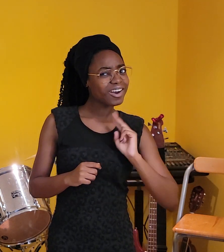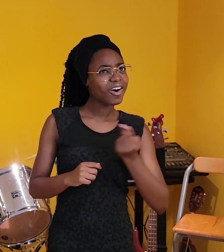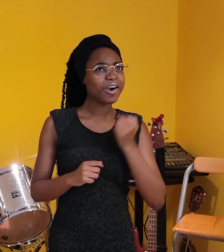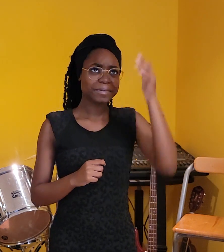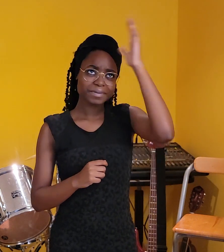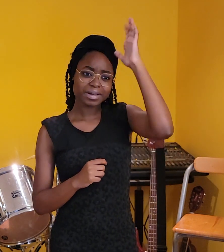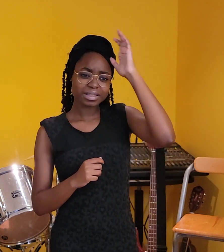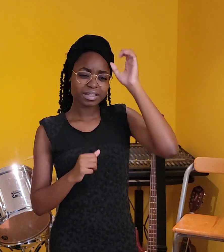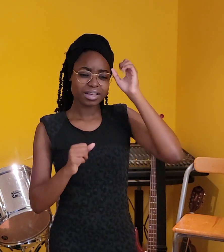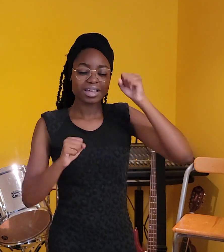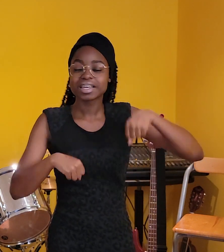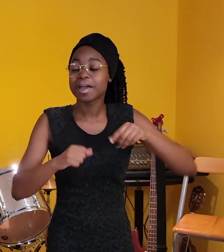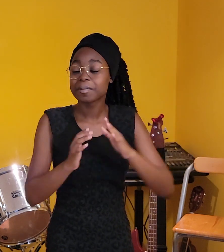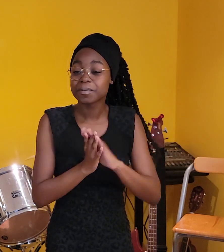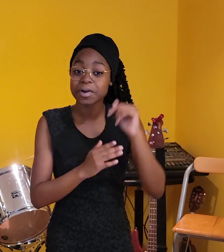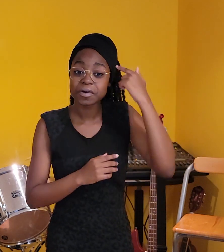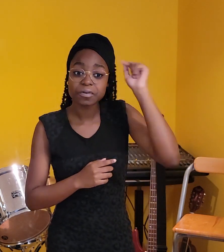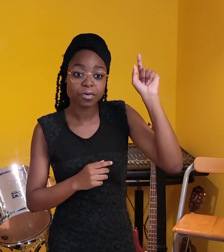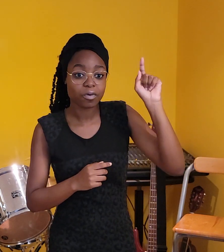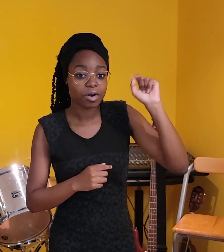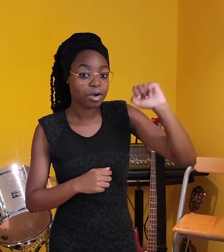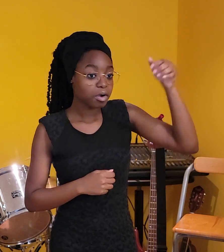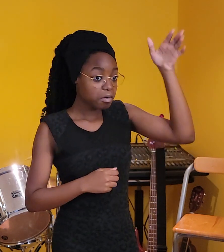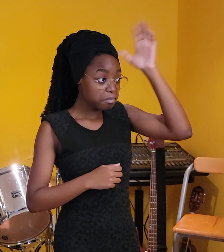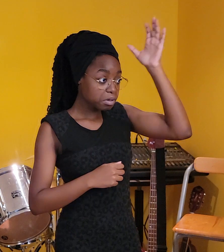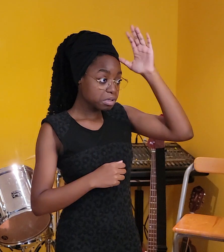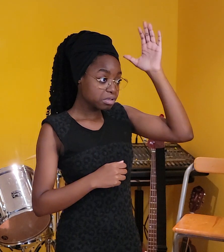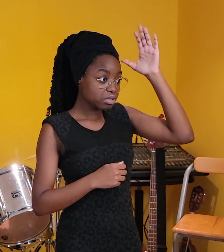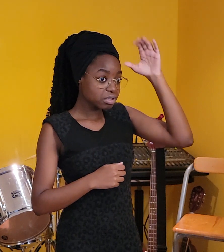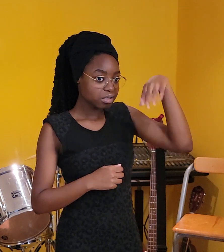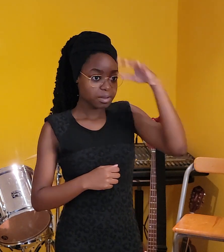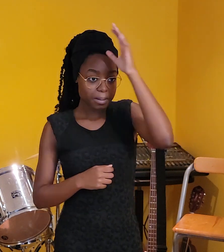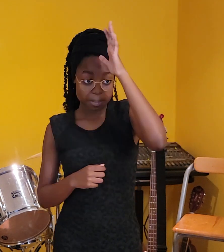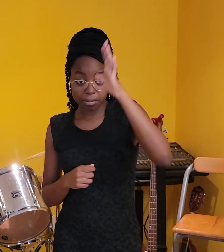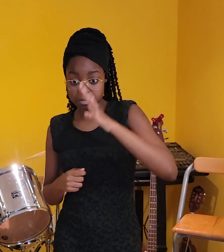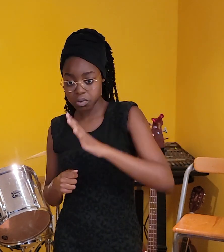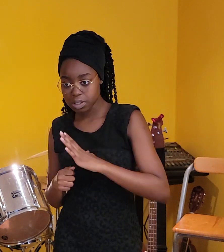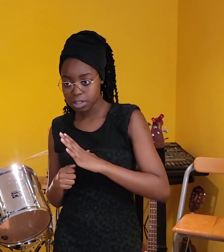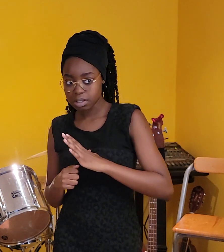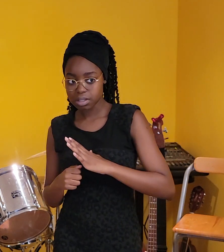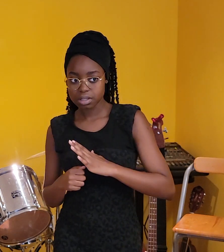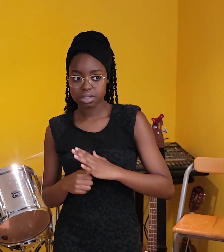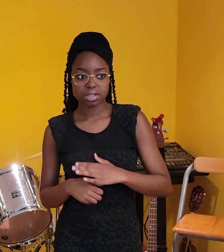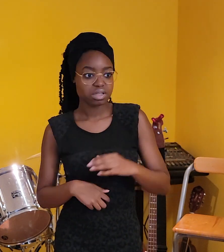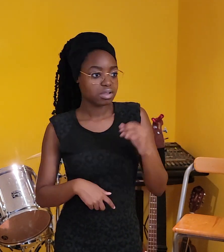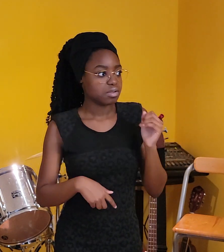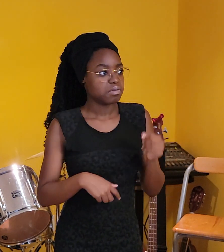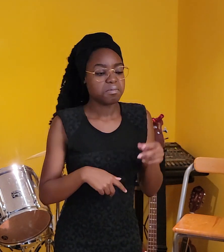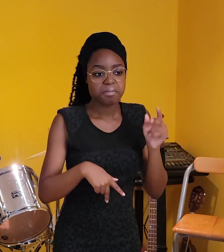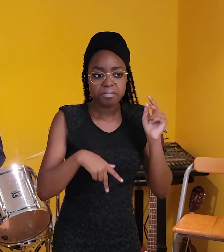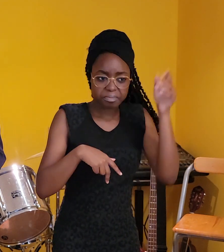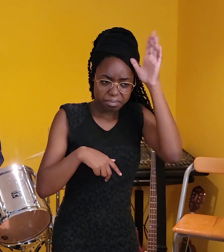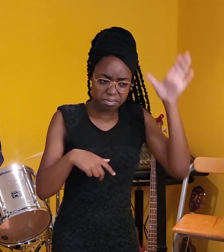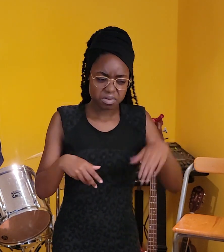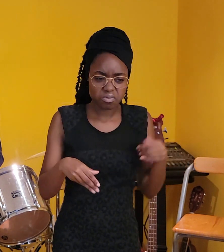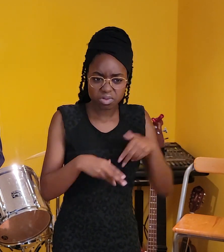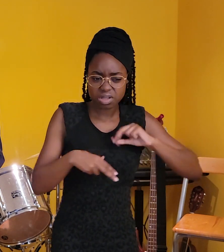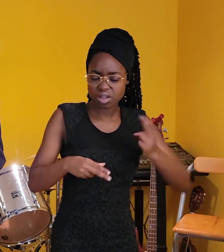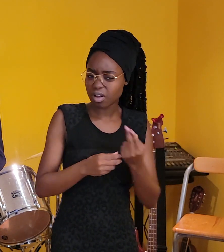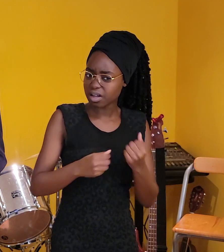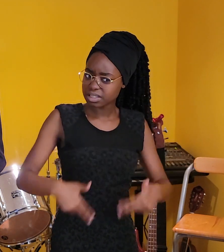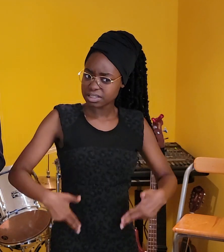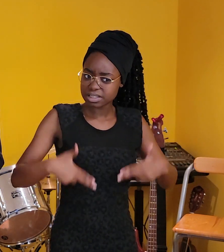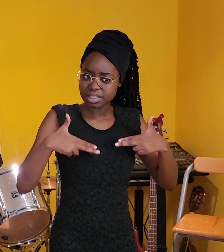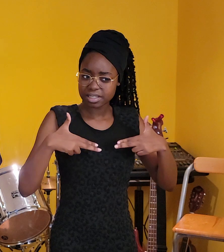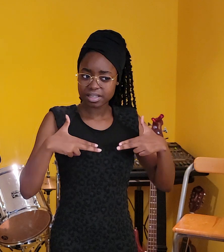you know, for the males in our lives. We can pray for the right relationships. you know, when we pray our Father, we